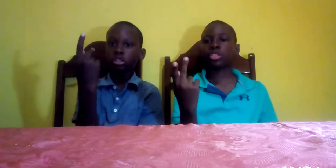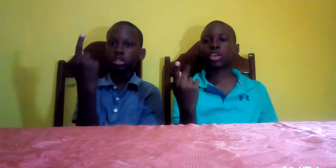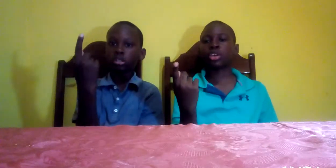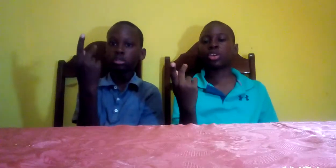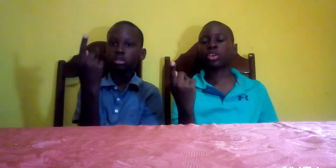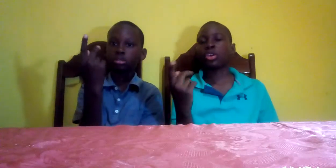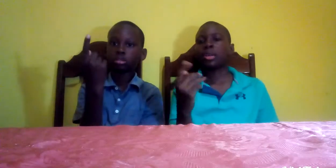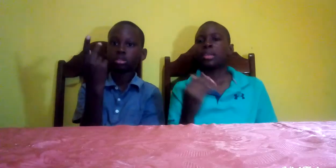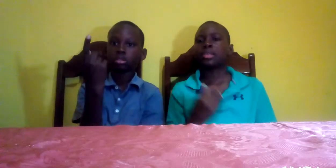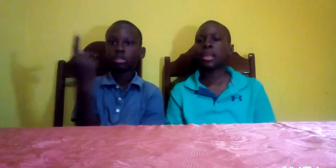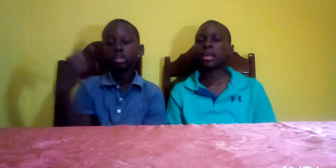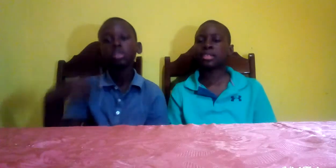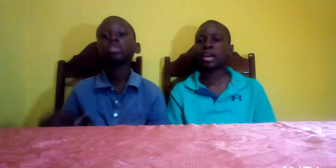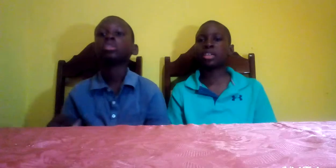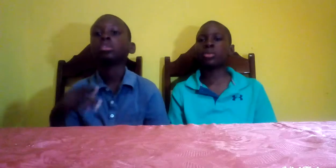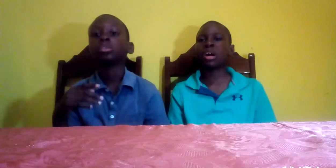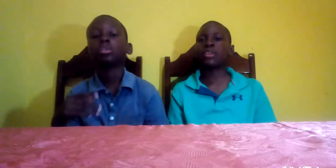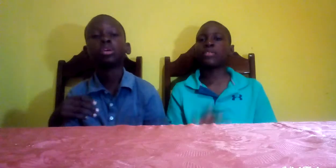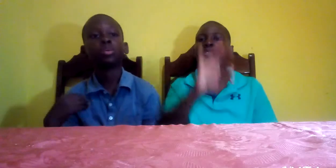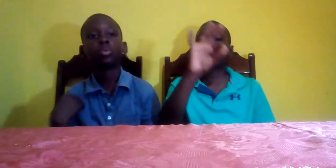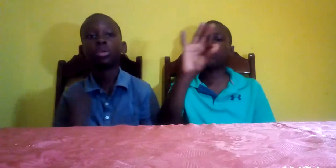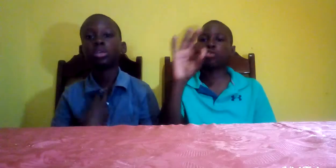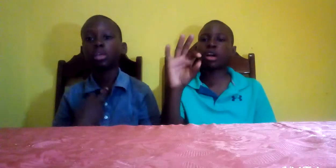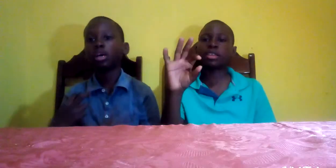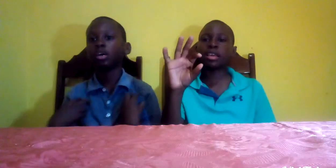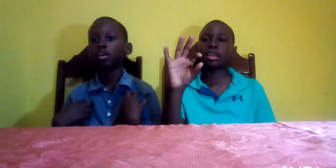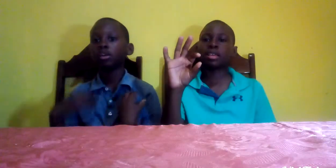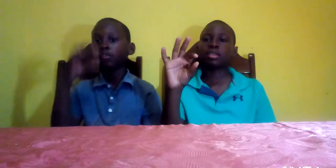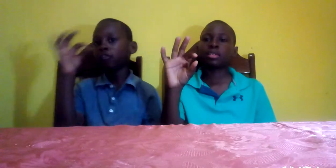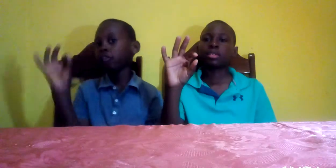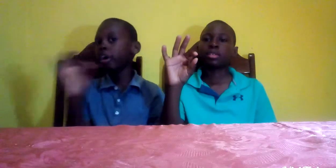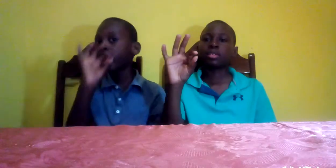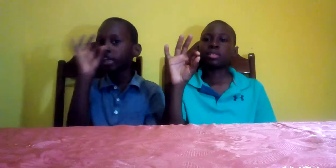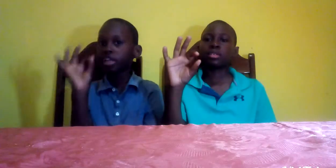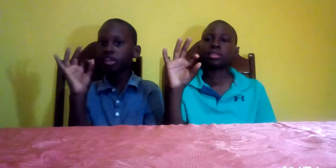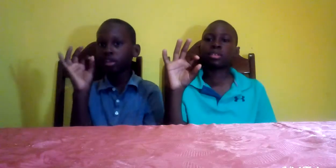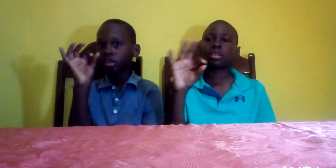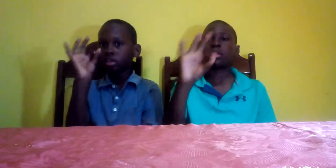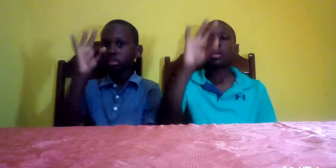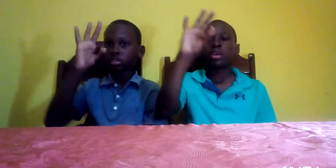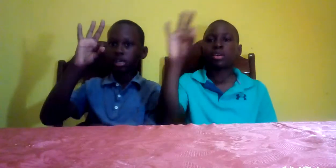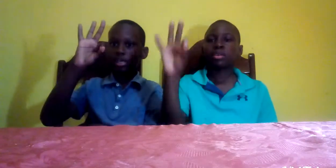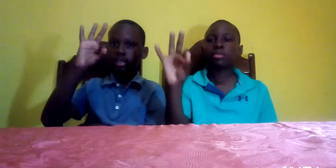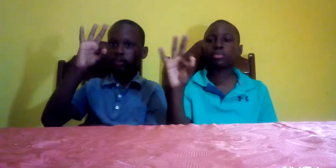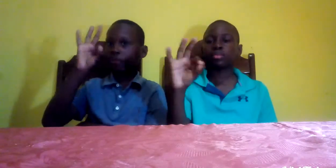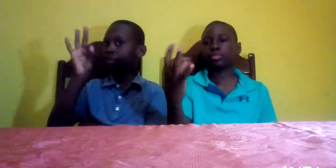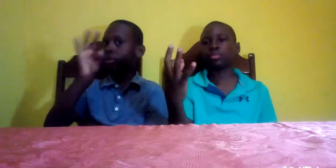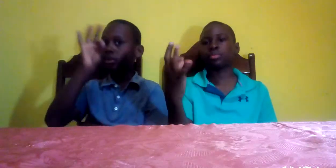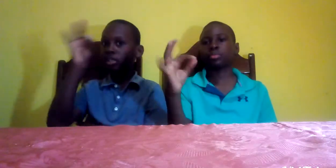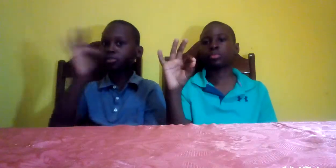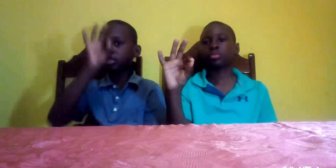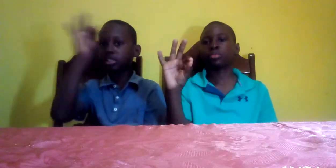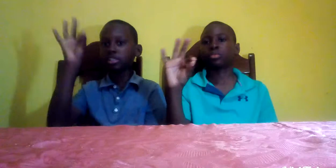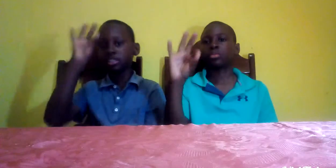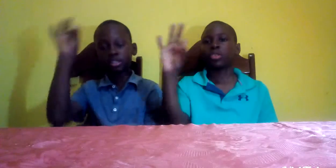next let's be a Friday Friday this is pretty easy